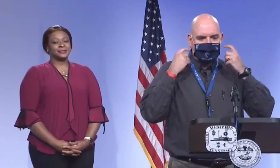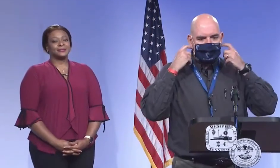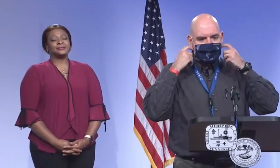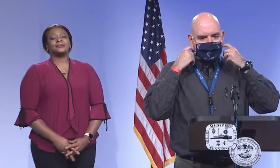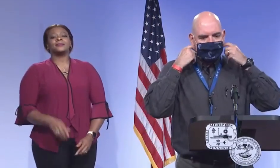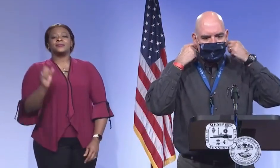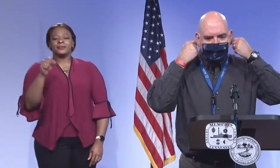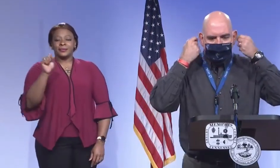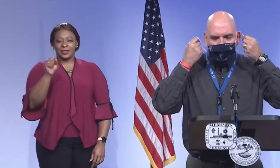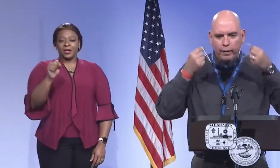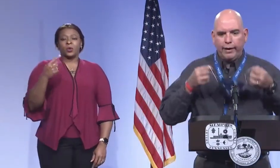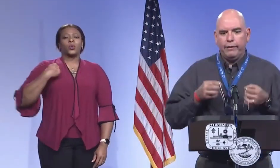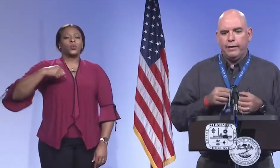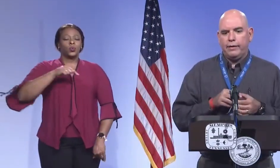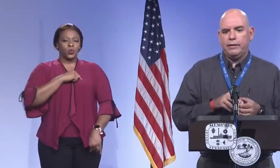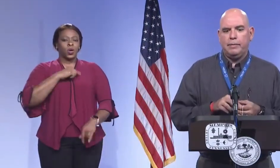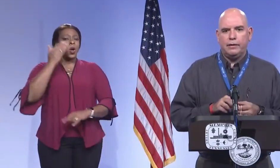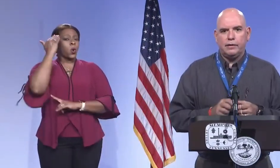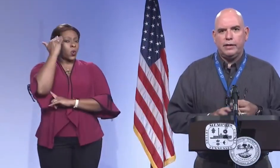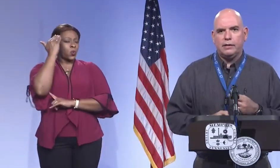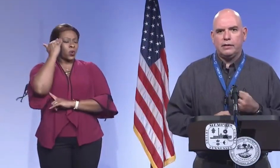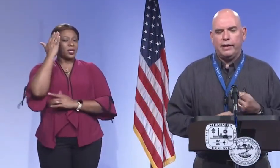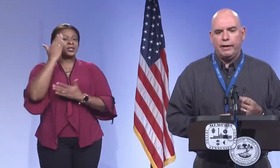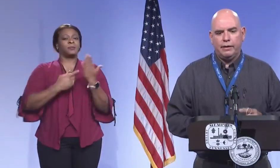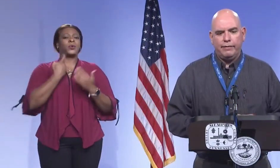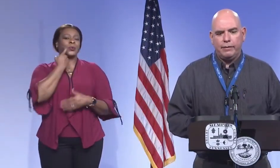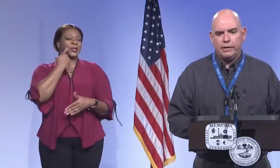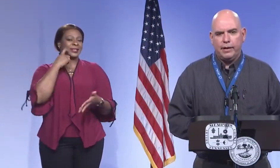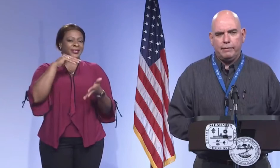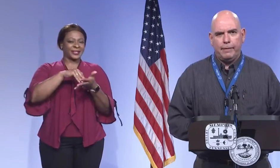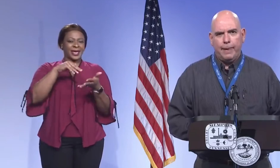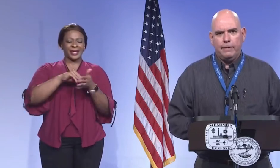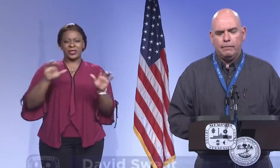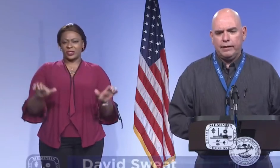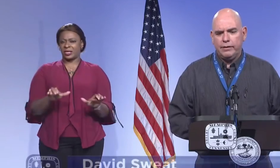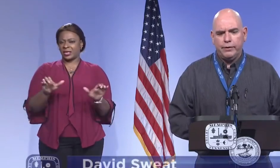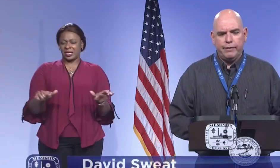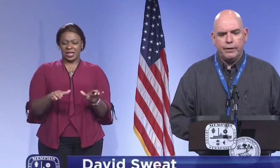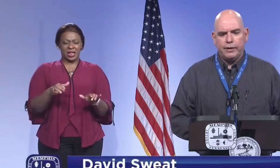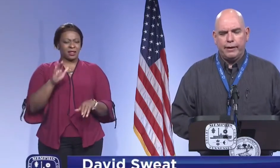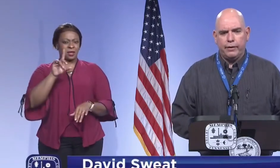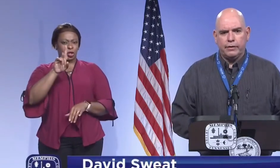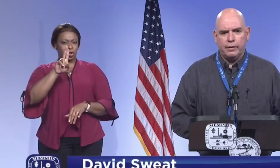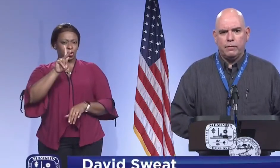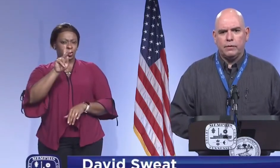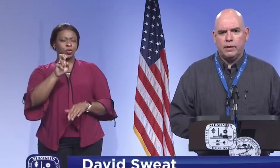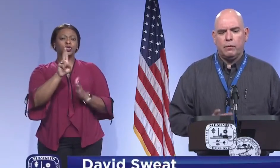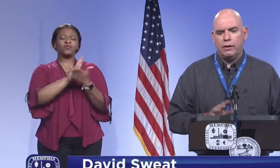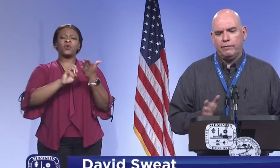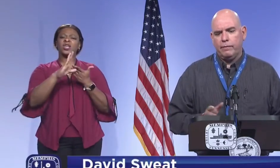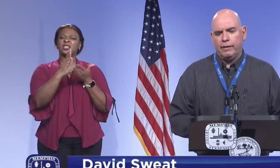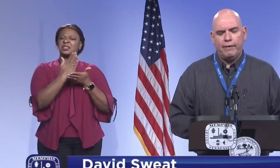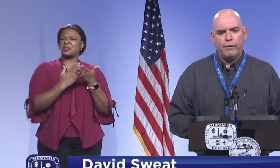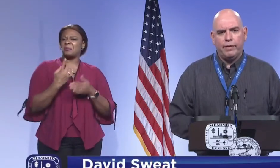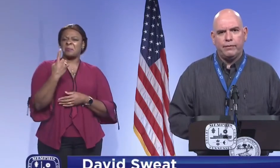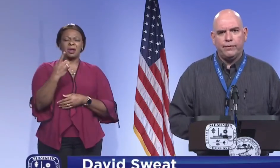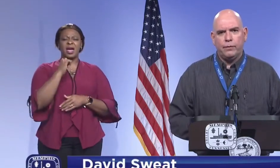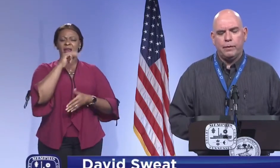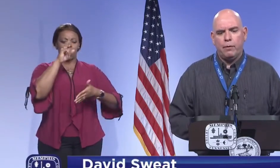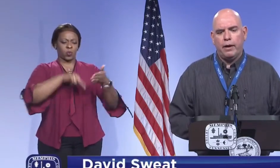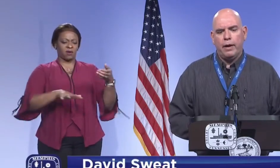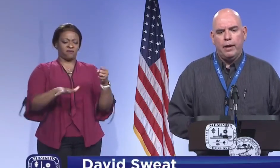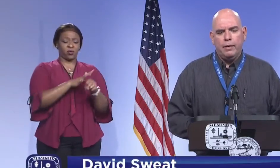Yeah, so we are aware that there's been some recent study, I believe that was done by Duke University or someone, I haven't read the